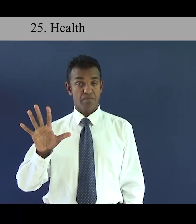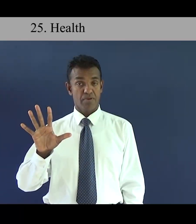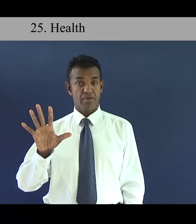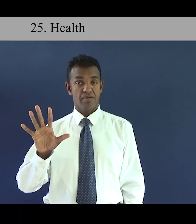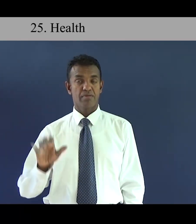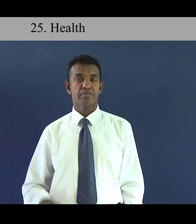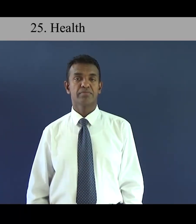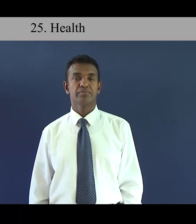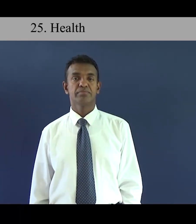Health.